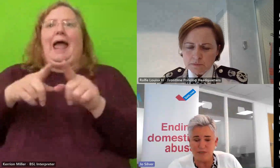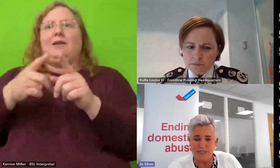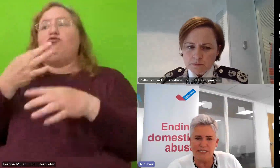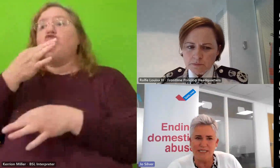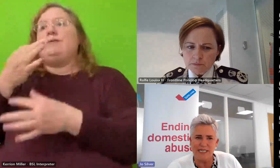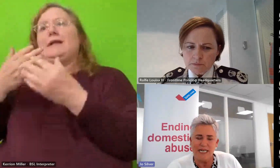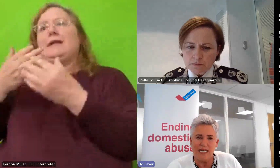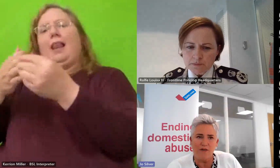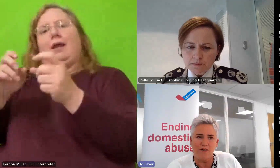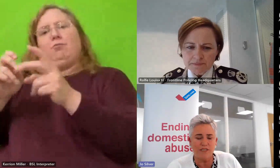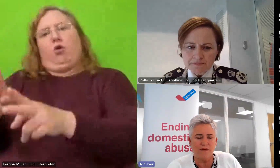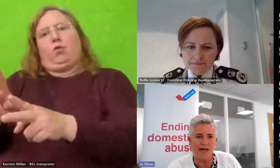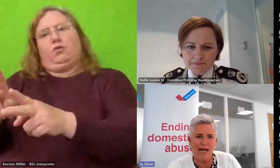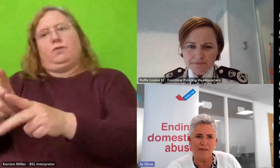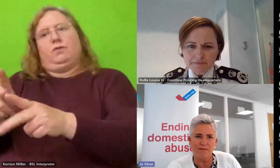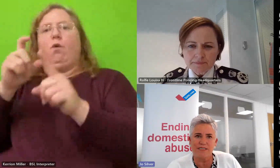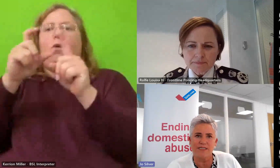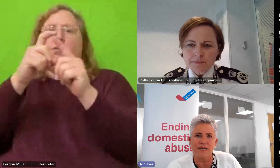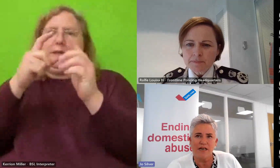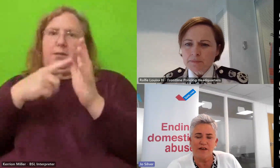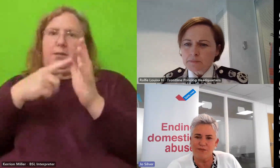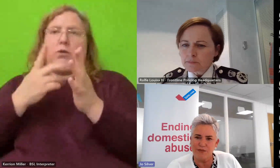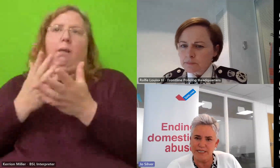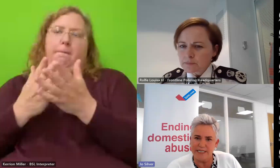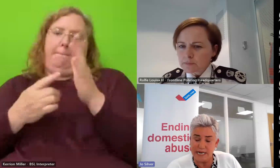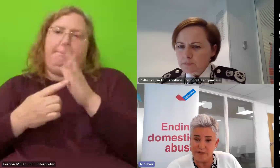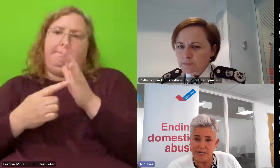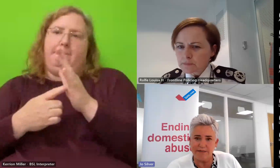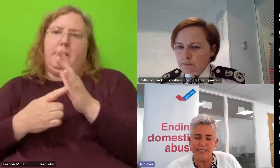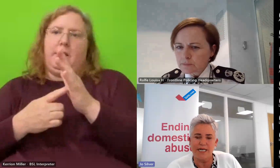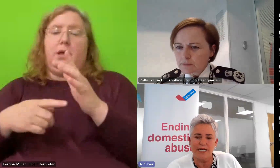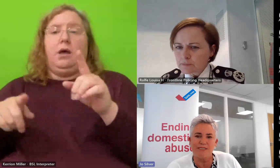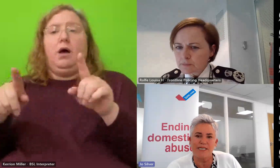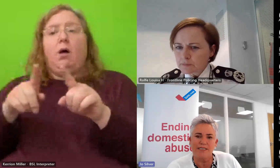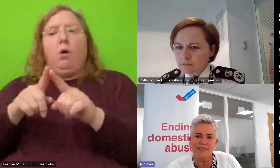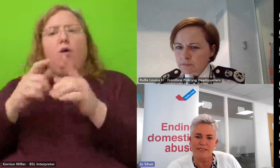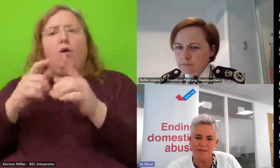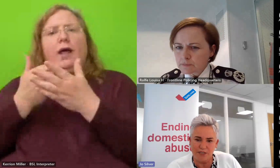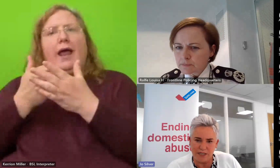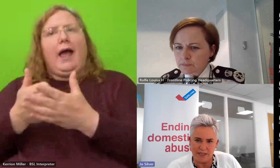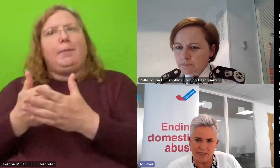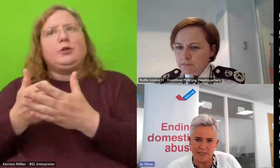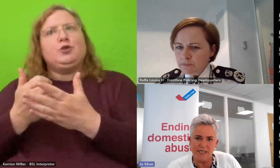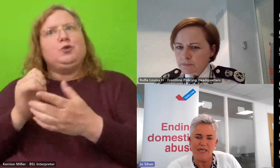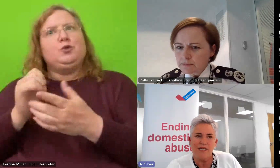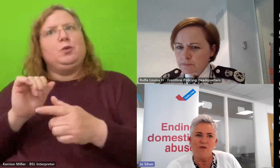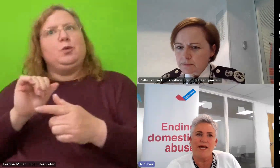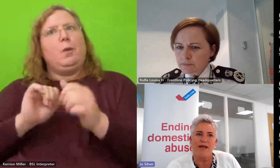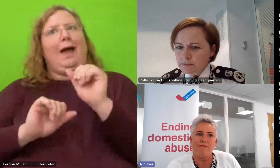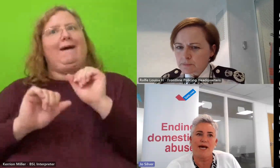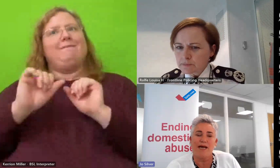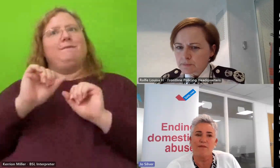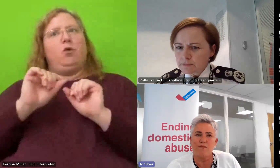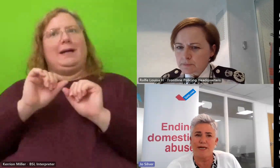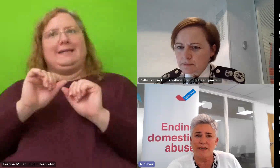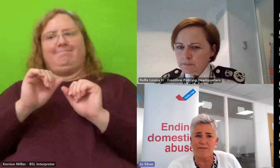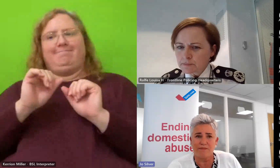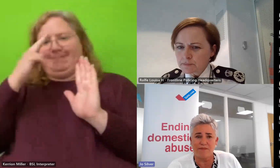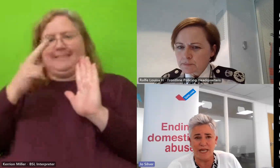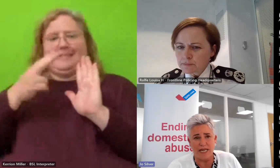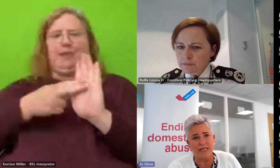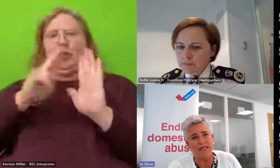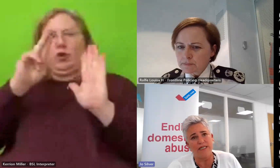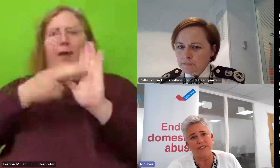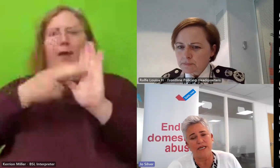is important. It also helps avoid stereotypes and assumptions where perhaps we